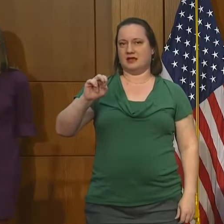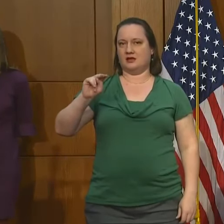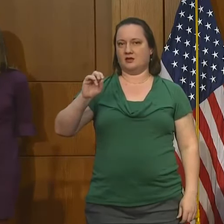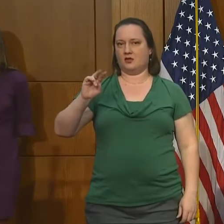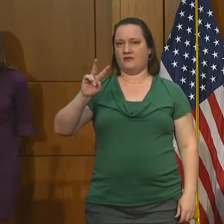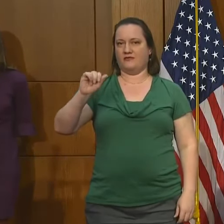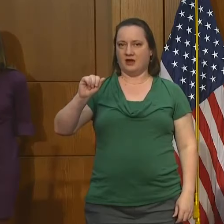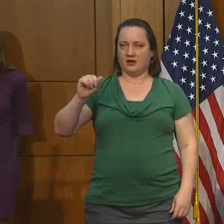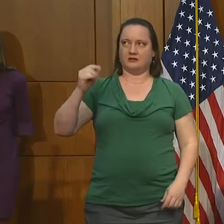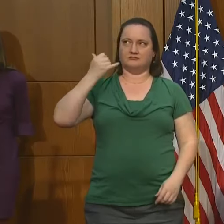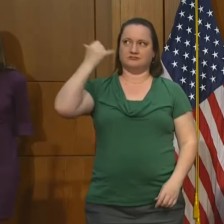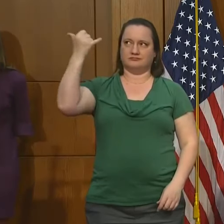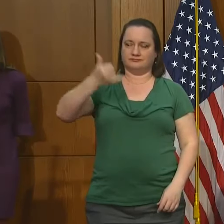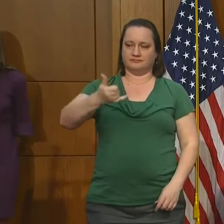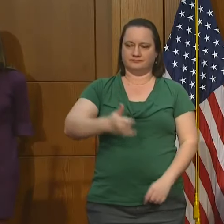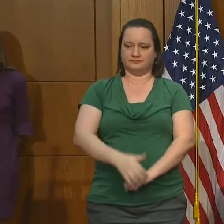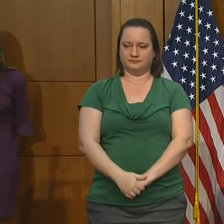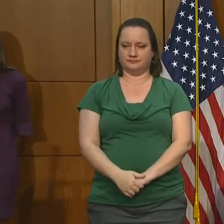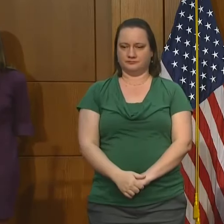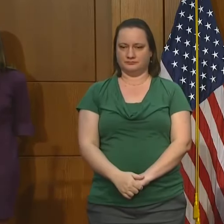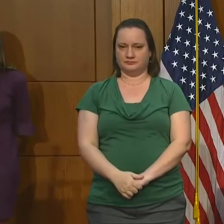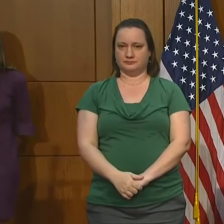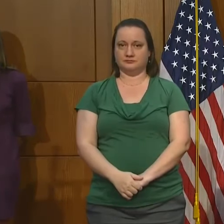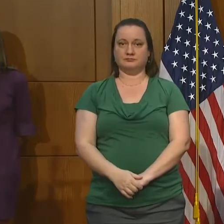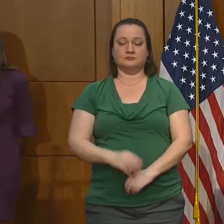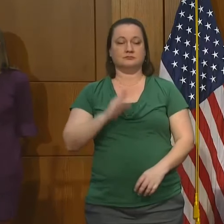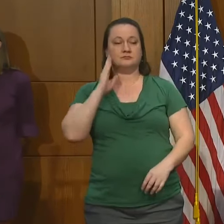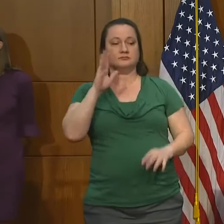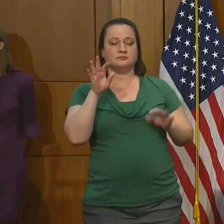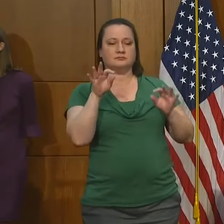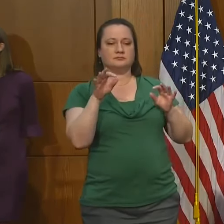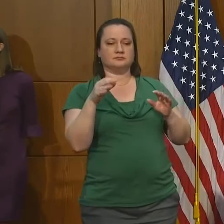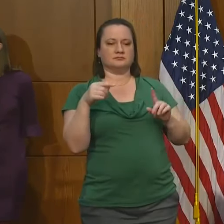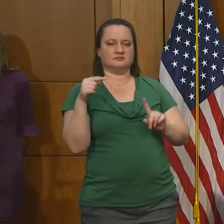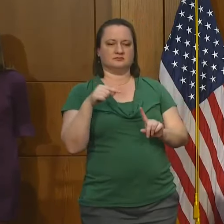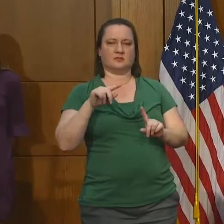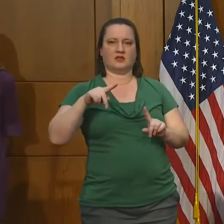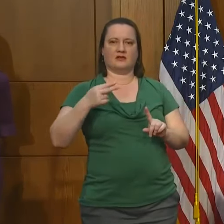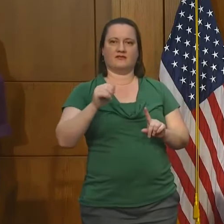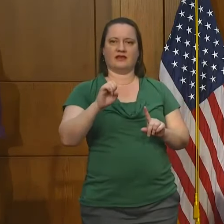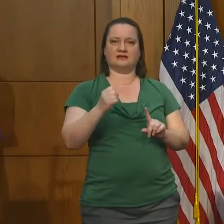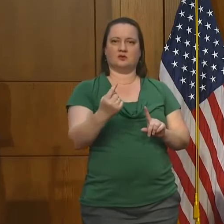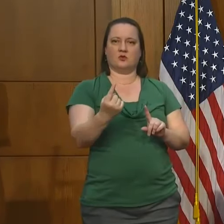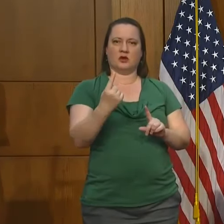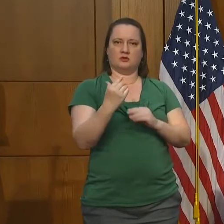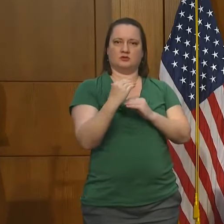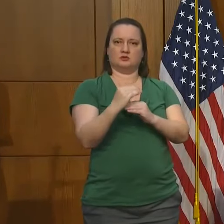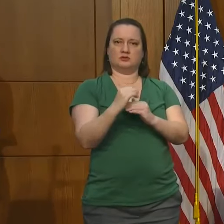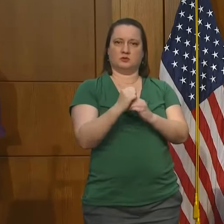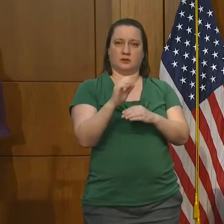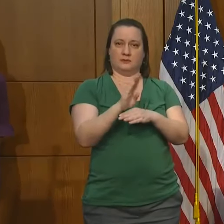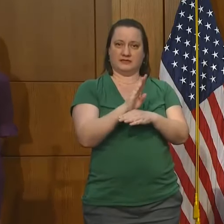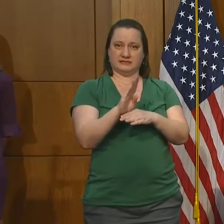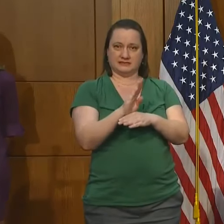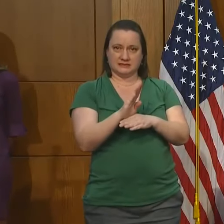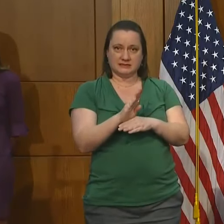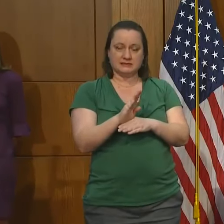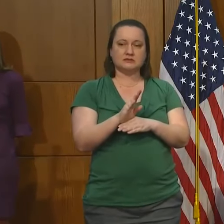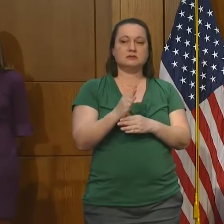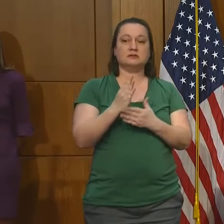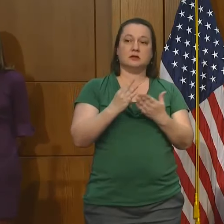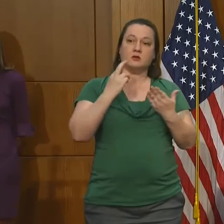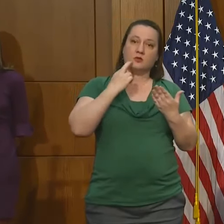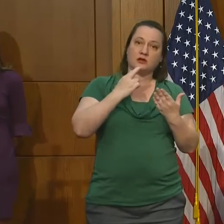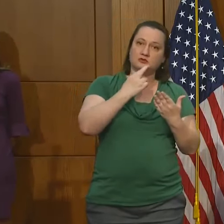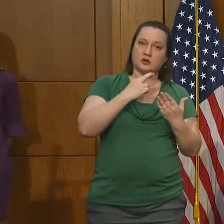Hello, Governor. Going back to the phase one restrictions on businesses, we've spoken to restaurants and gym owners who were hopeful